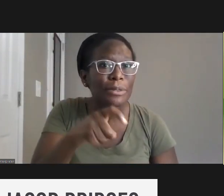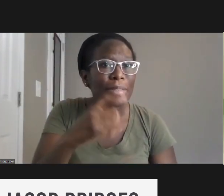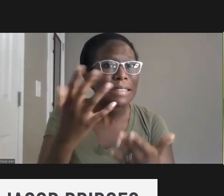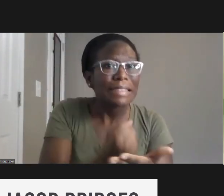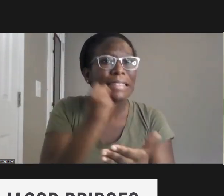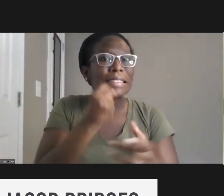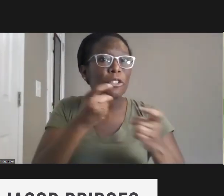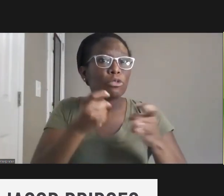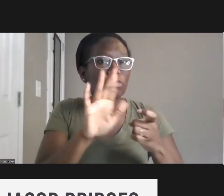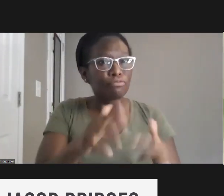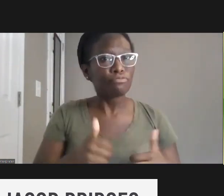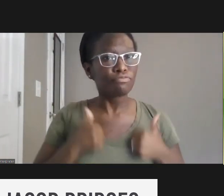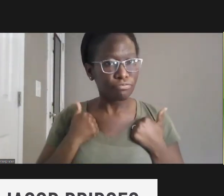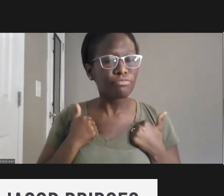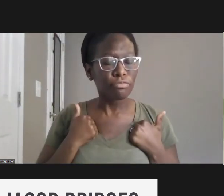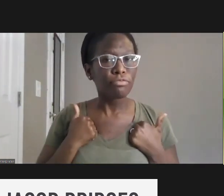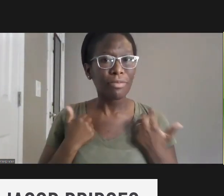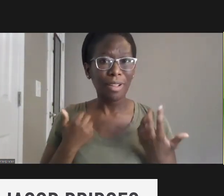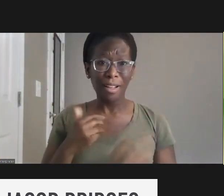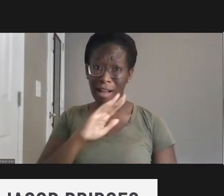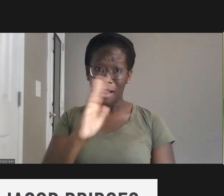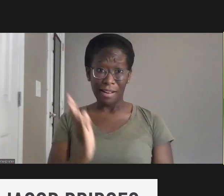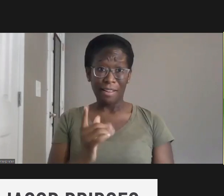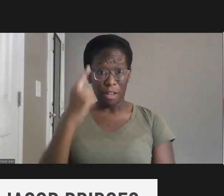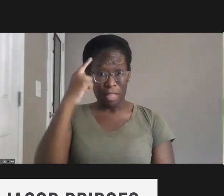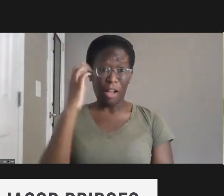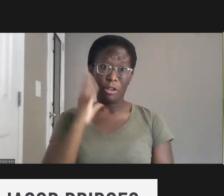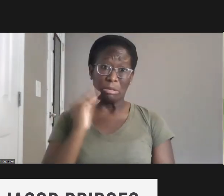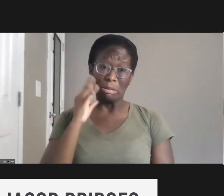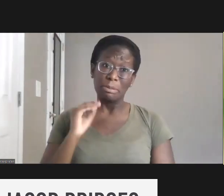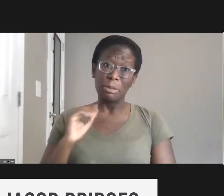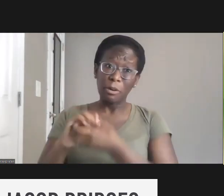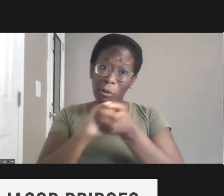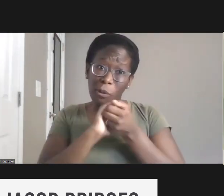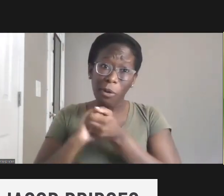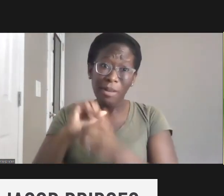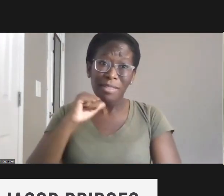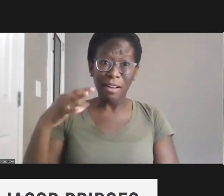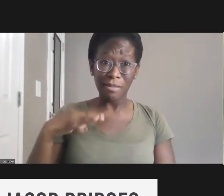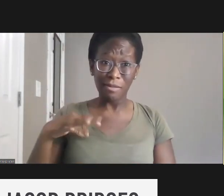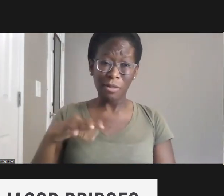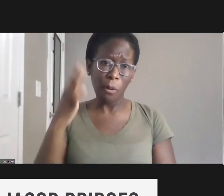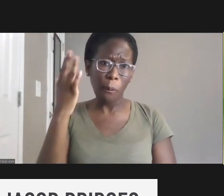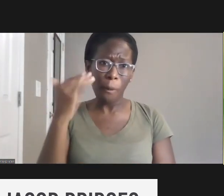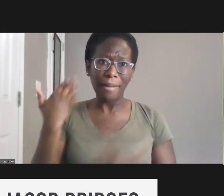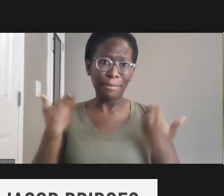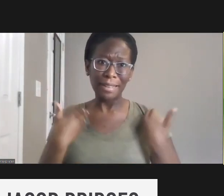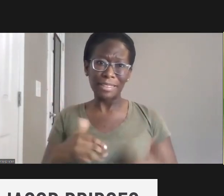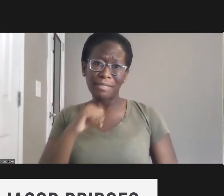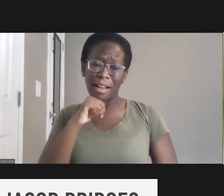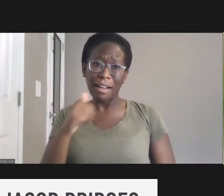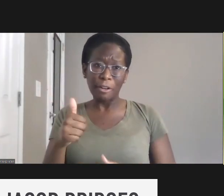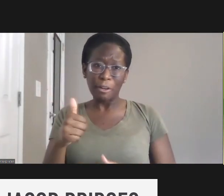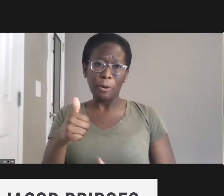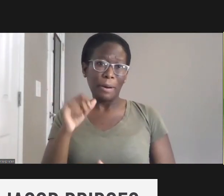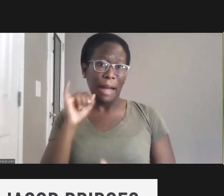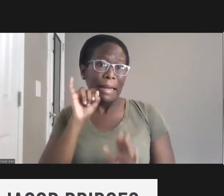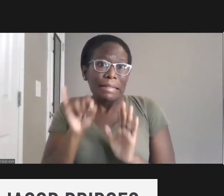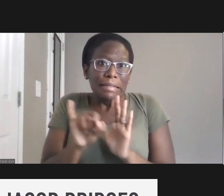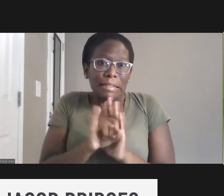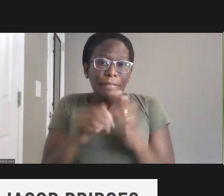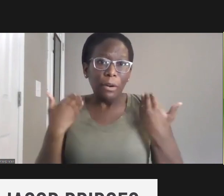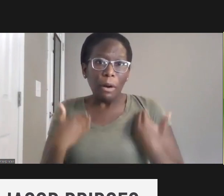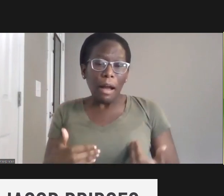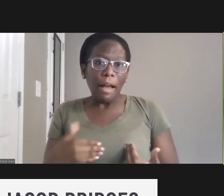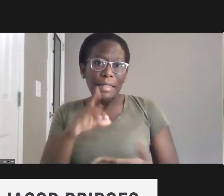I never thought I would work with a nonprofit like this because I don't identify with a disability and I wouldn't know what I had to offer.